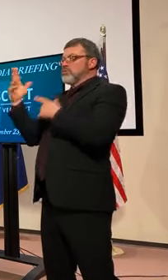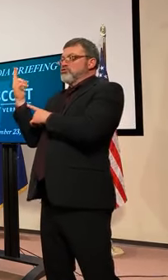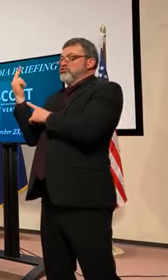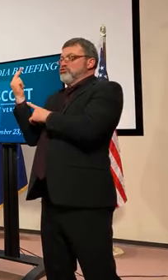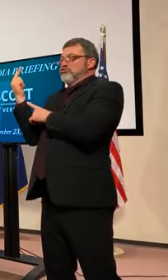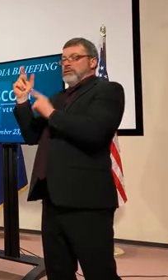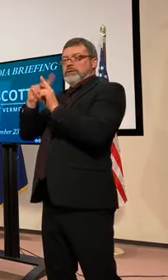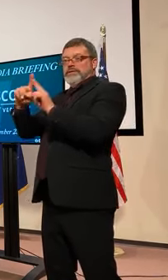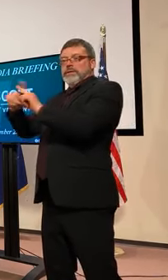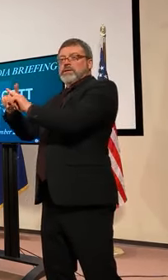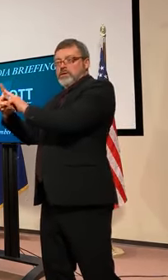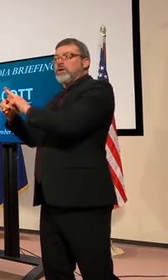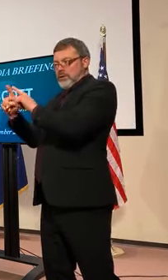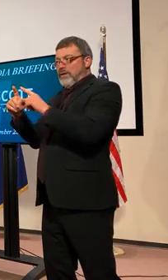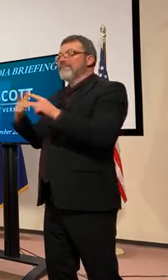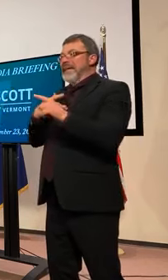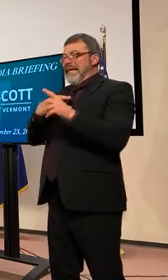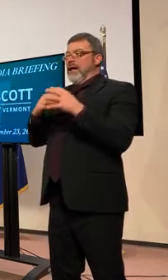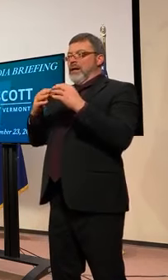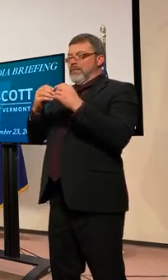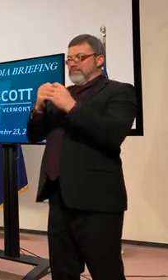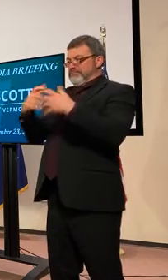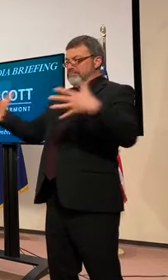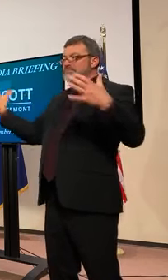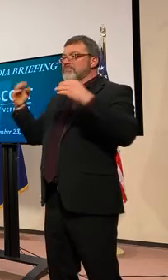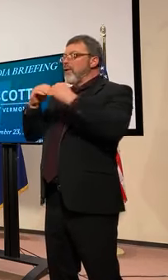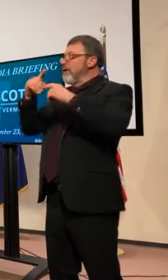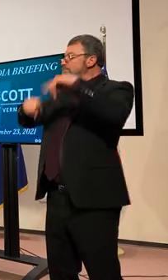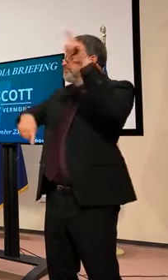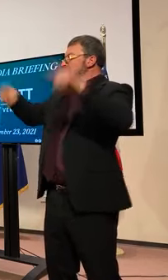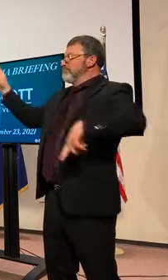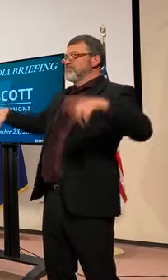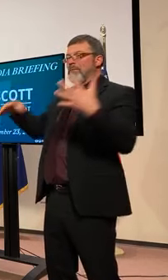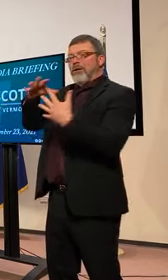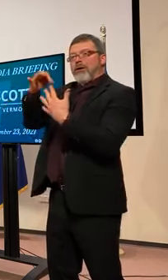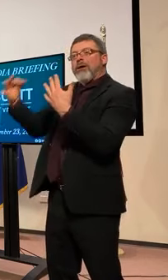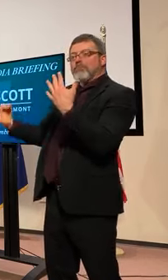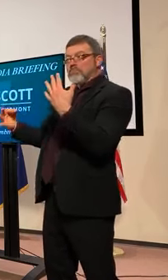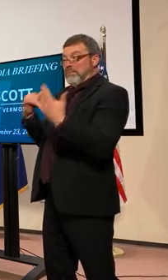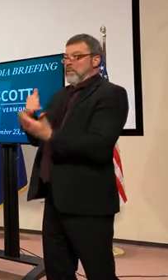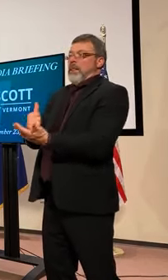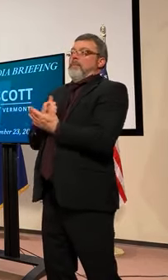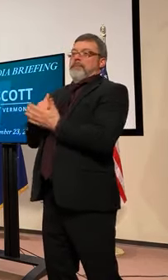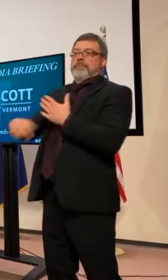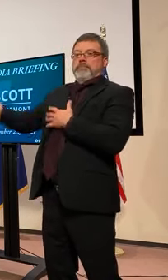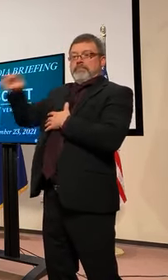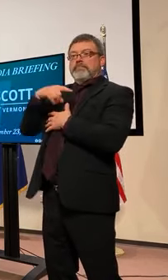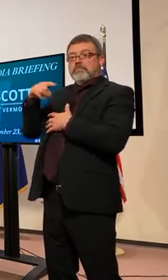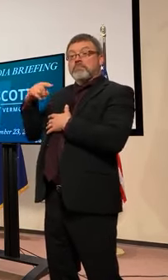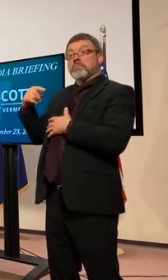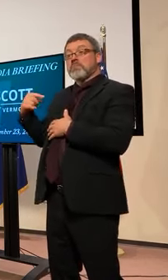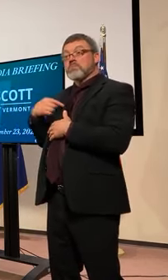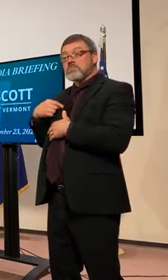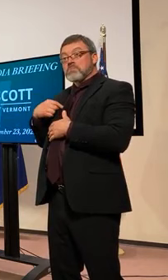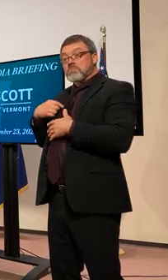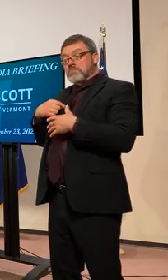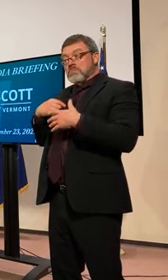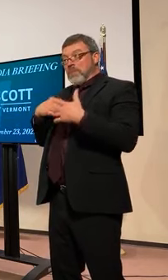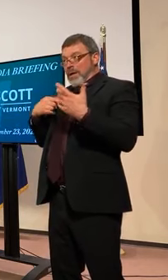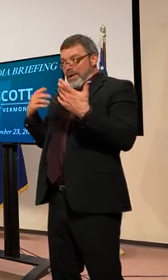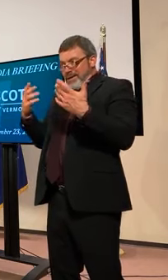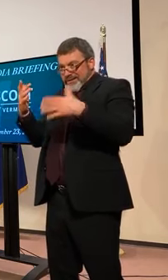said that they would help us out in obtaining more. My concern is, you know, they're still off the shelf. They're